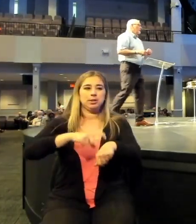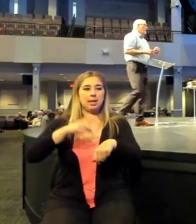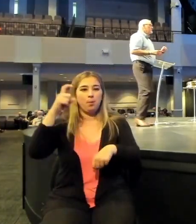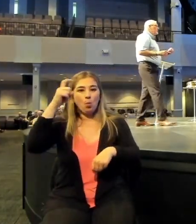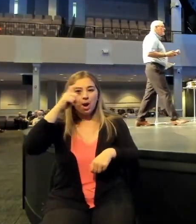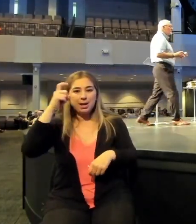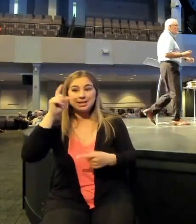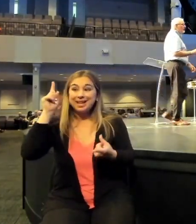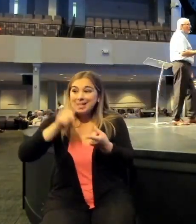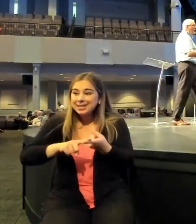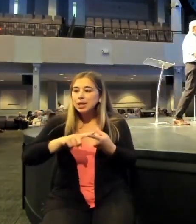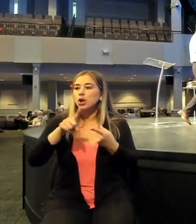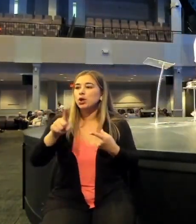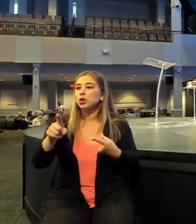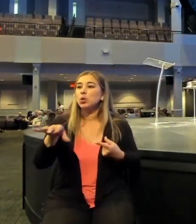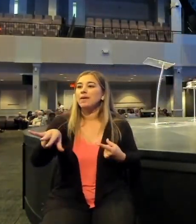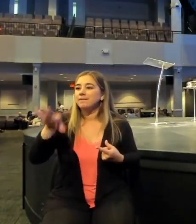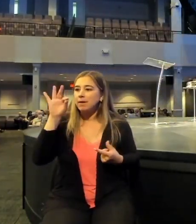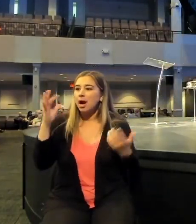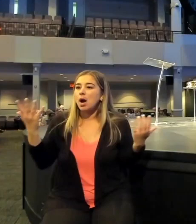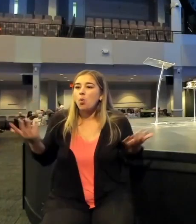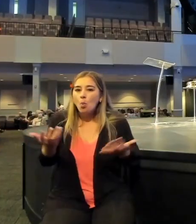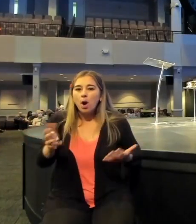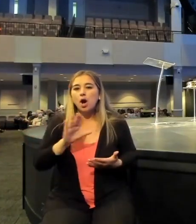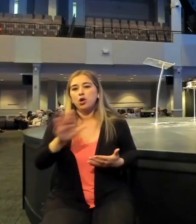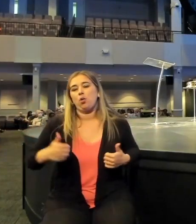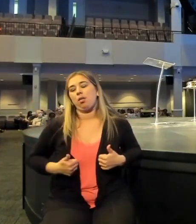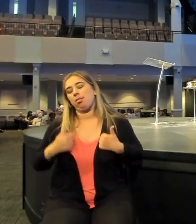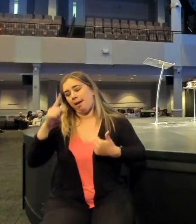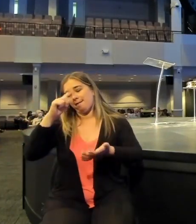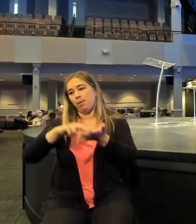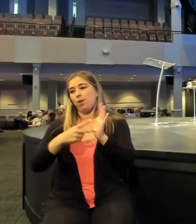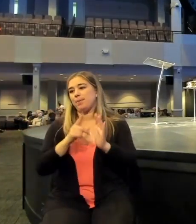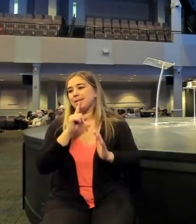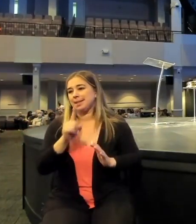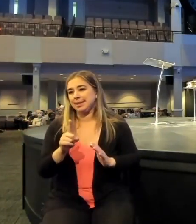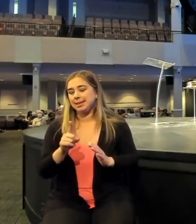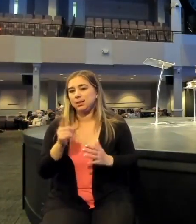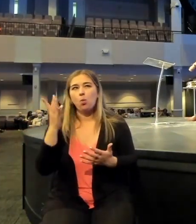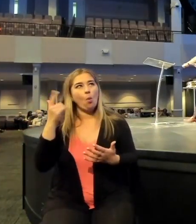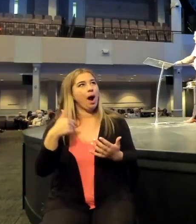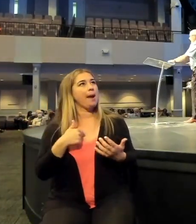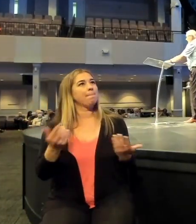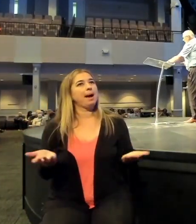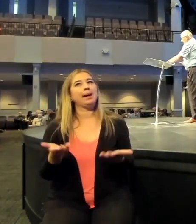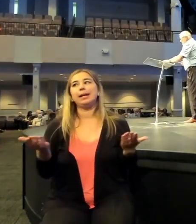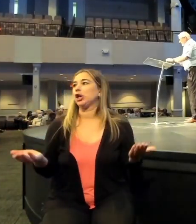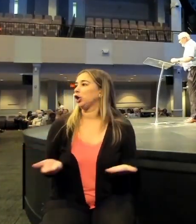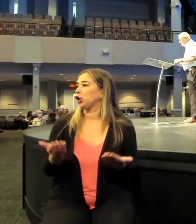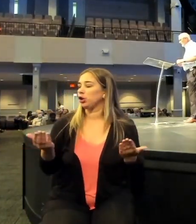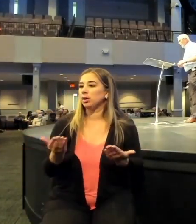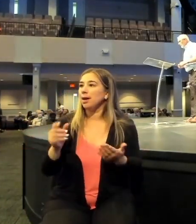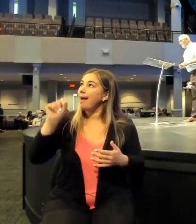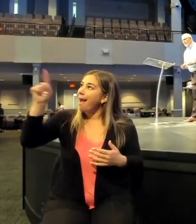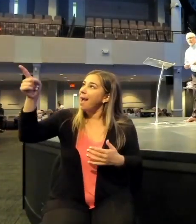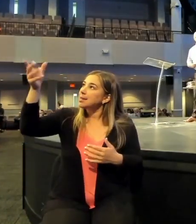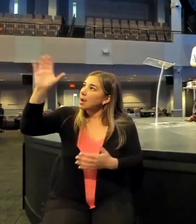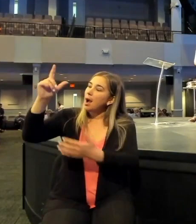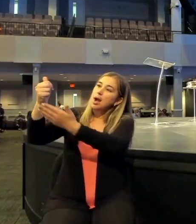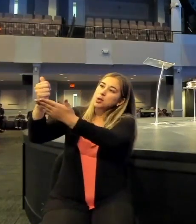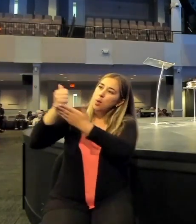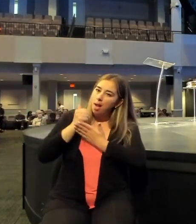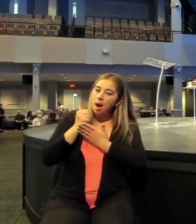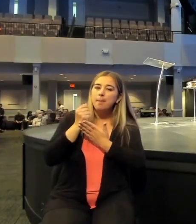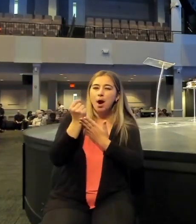wisely unless you discover what? Your life purpose. Why am I here? Ask God to help you